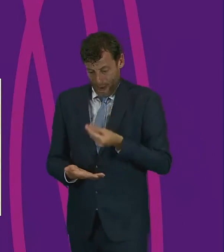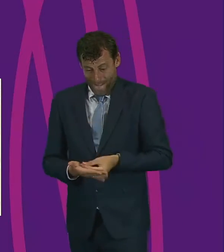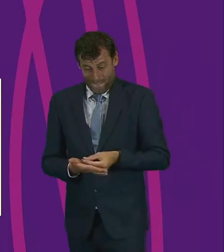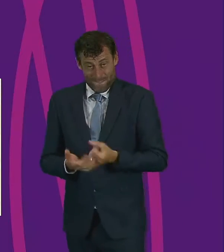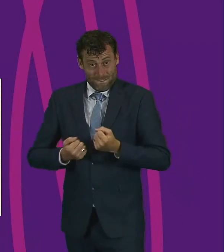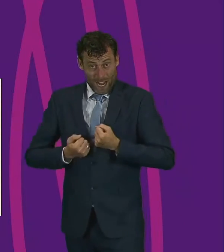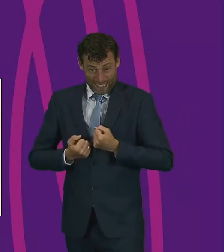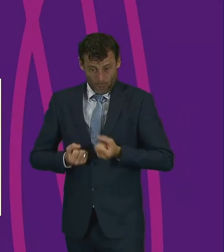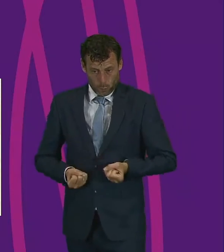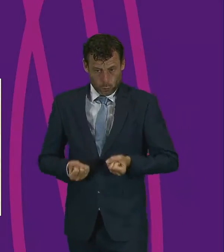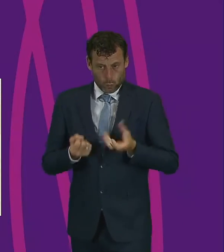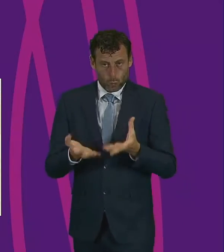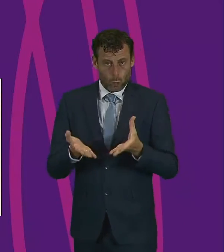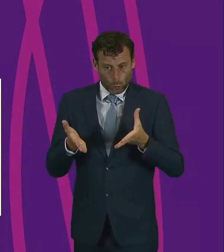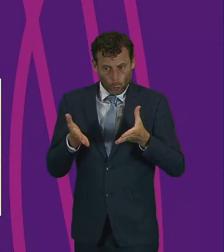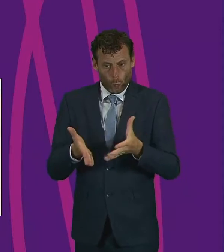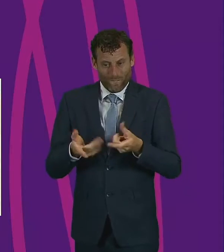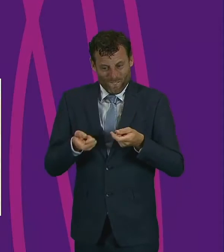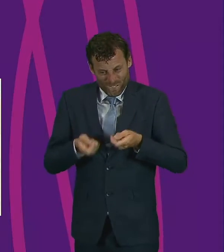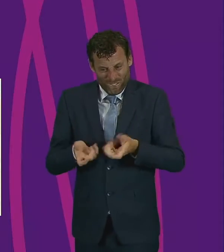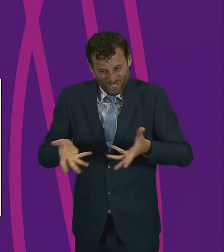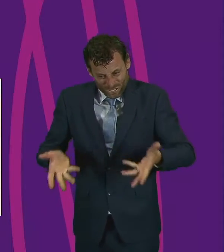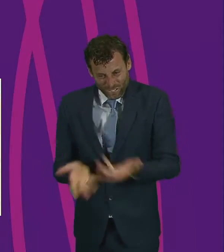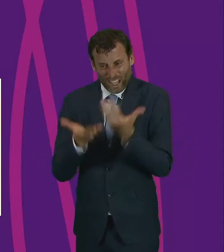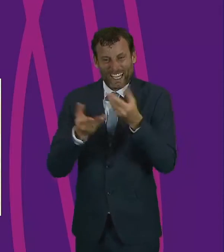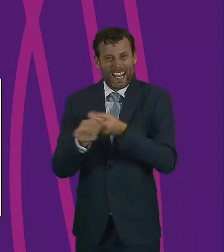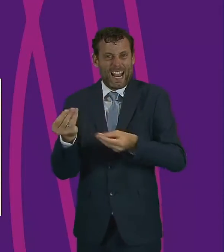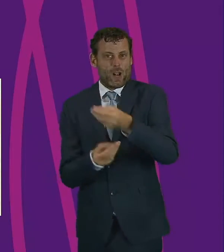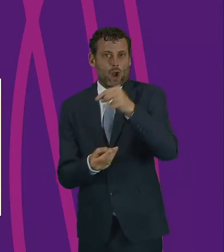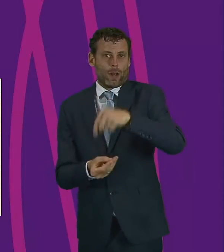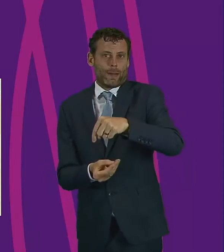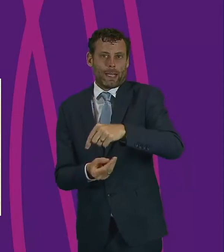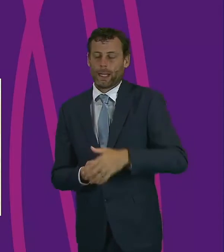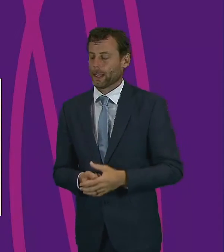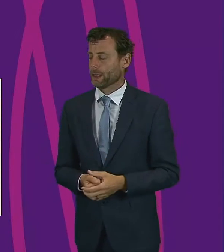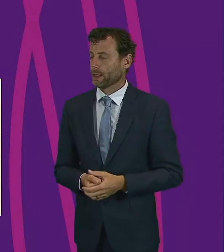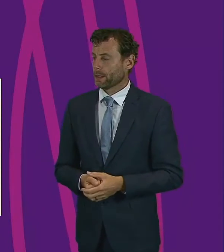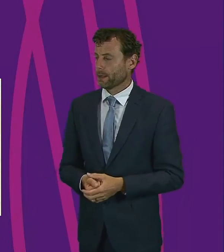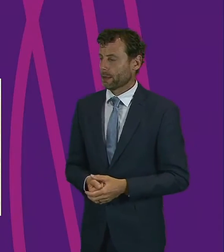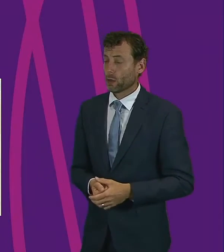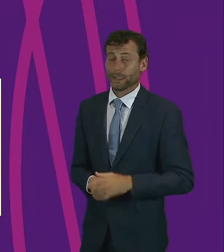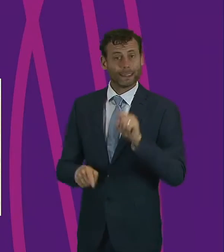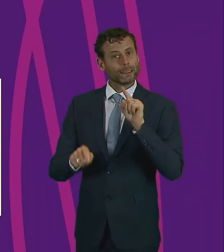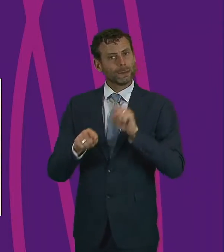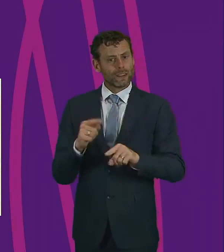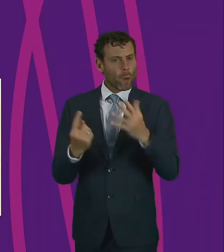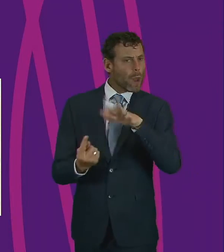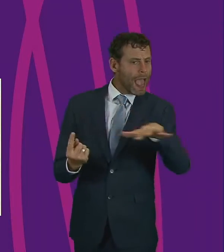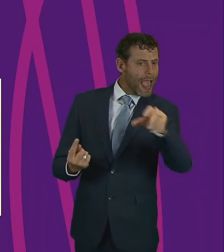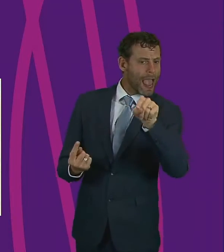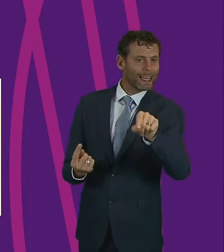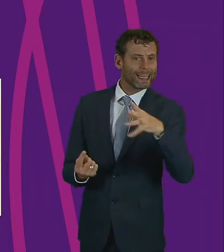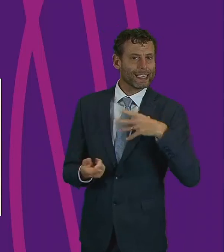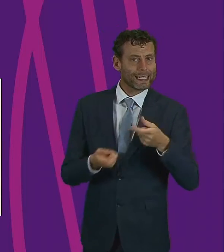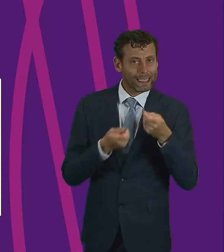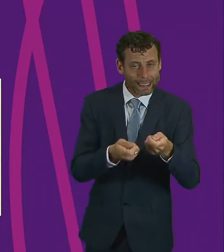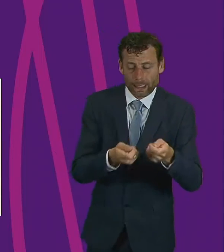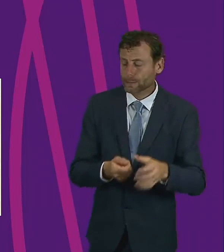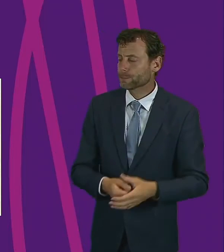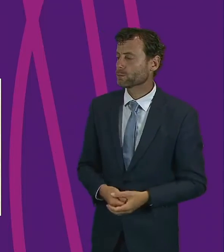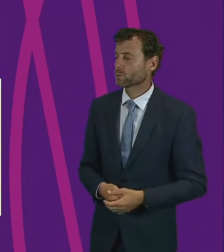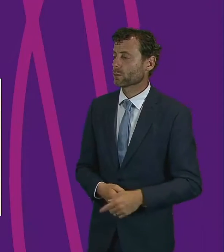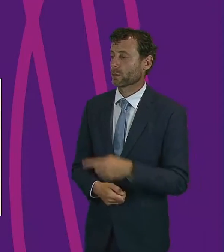the economy where it is needed most. The latest figures from last week show that £790 million has been awarded